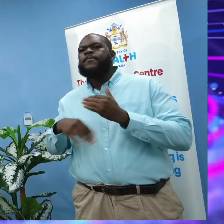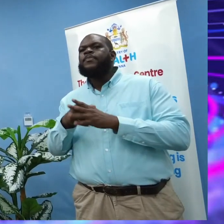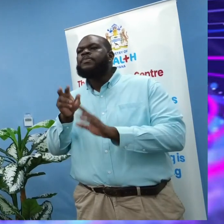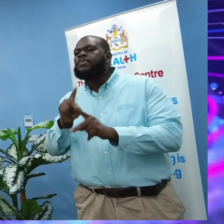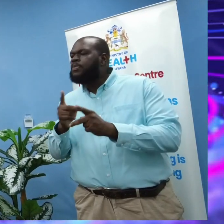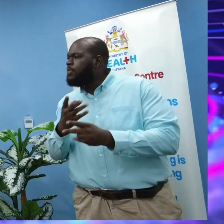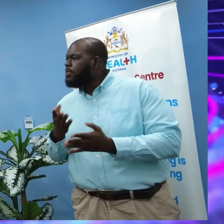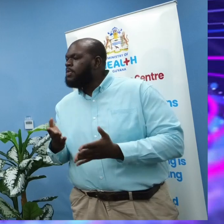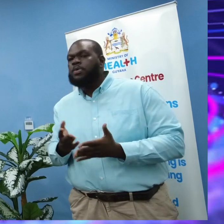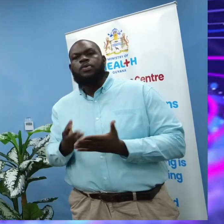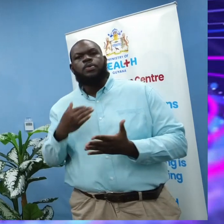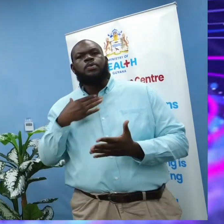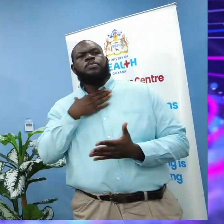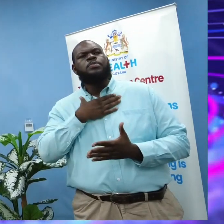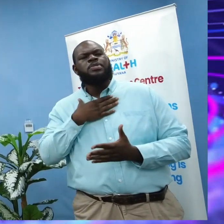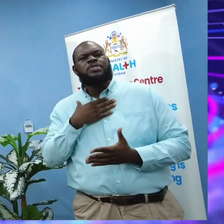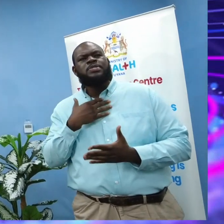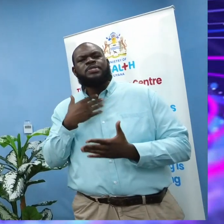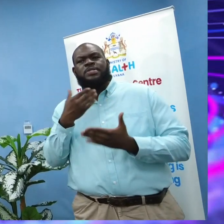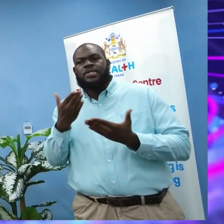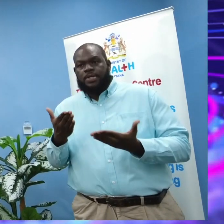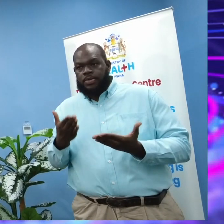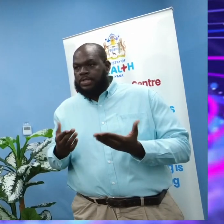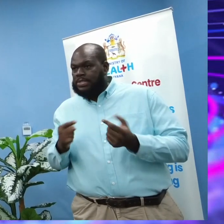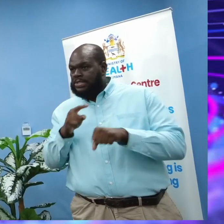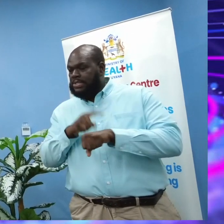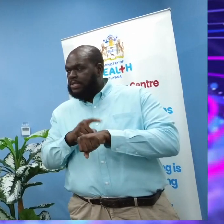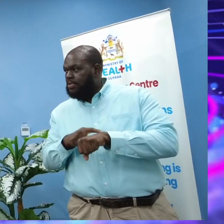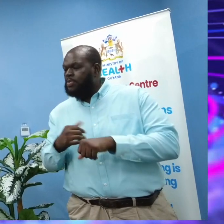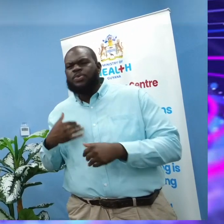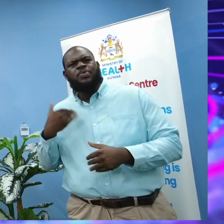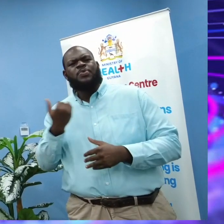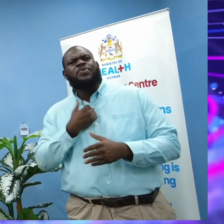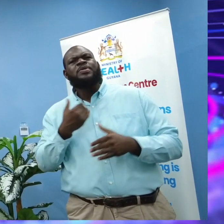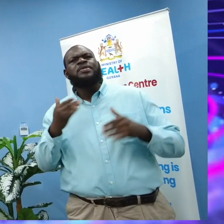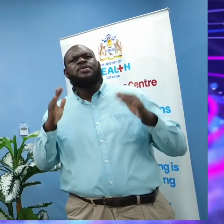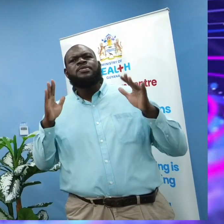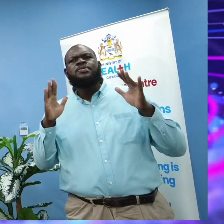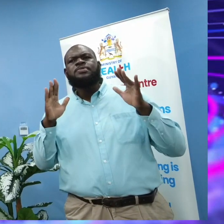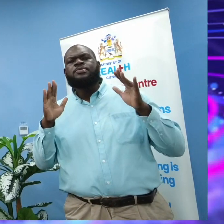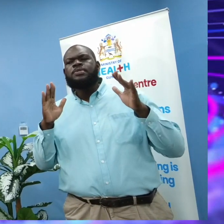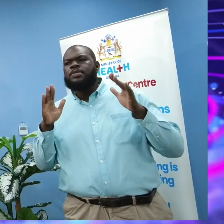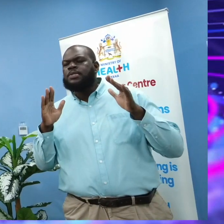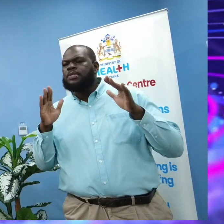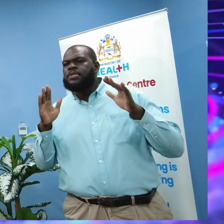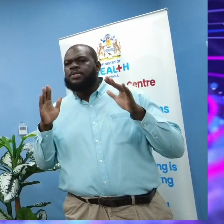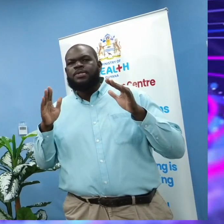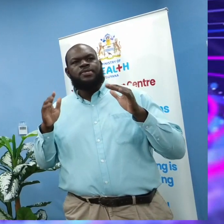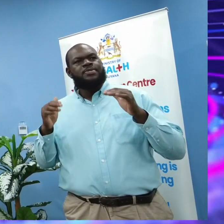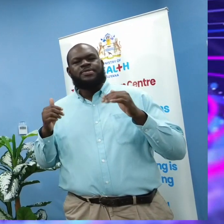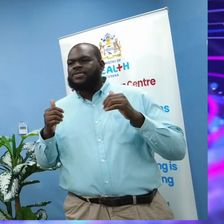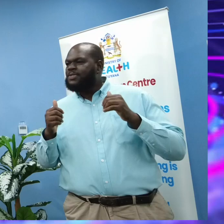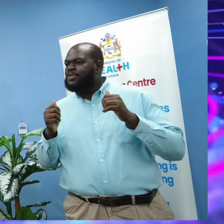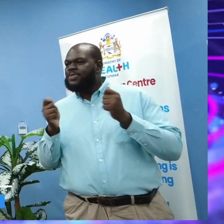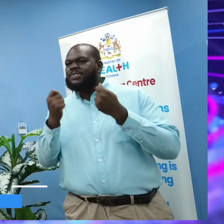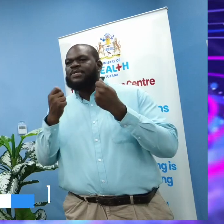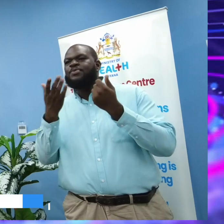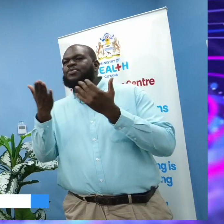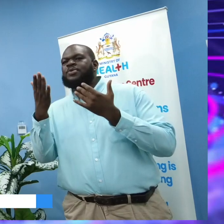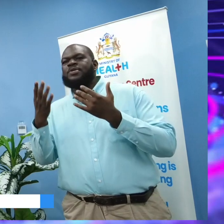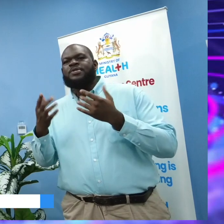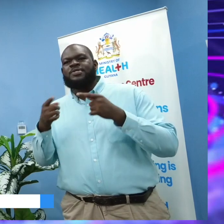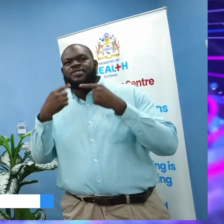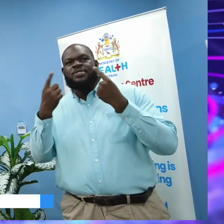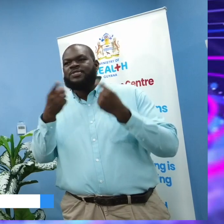We're indeed very pleased to be at this moment when we can celebrate the successes of these 11